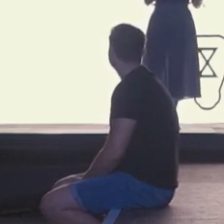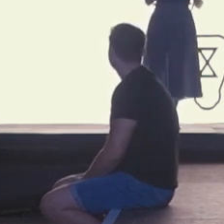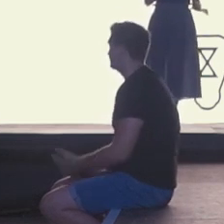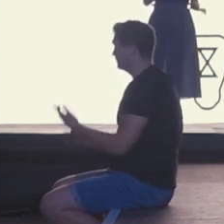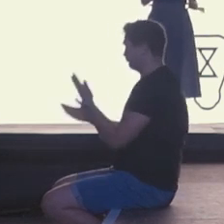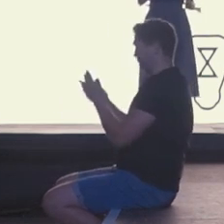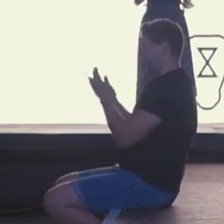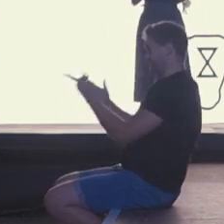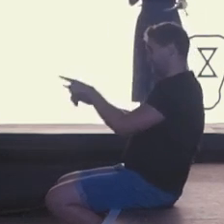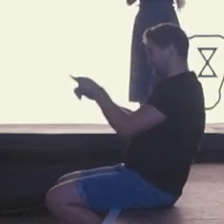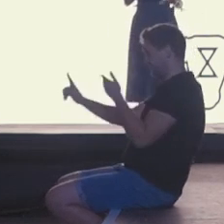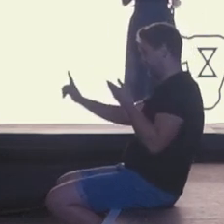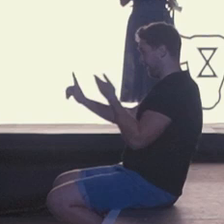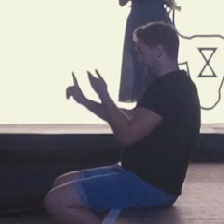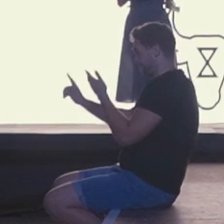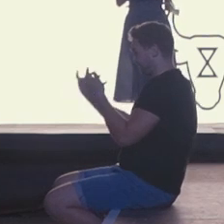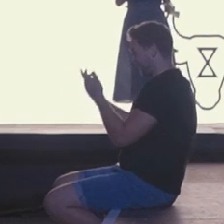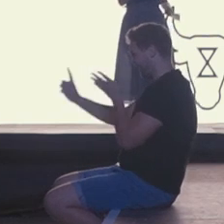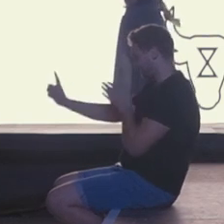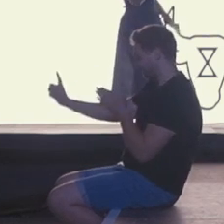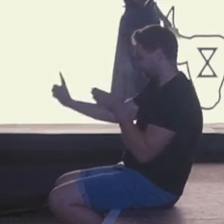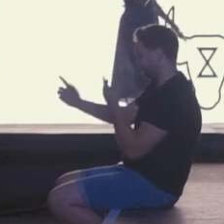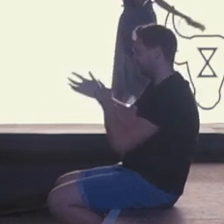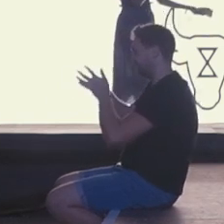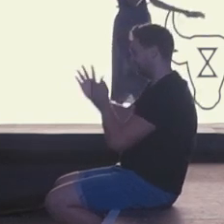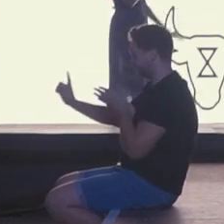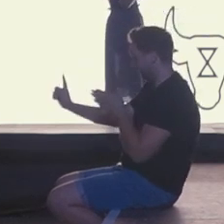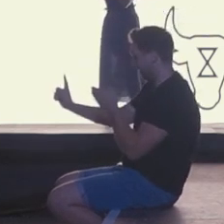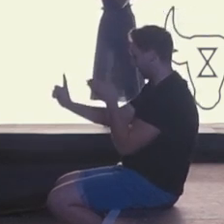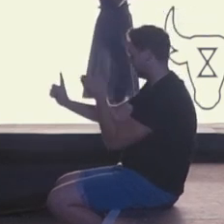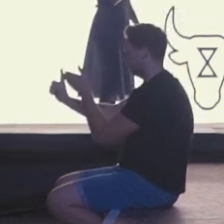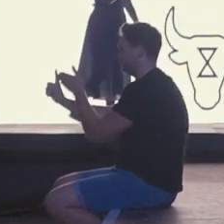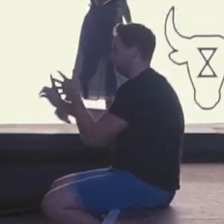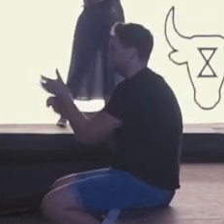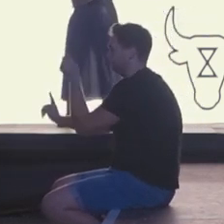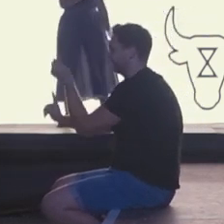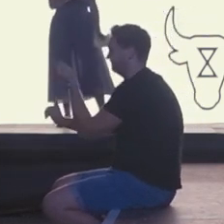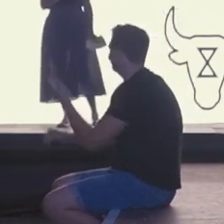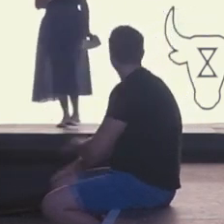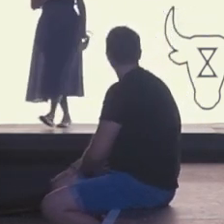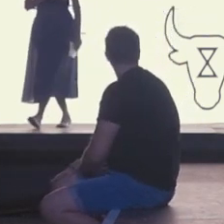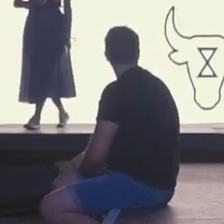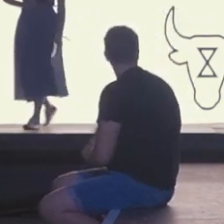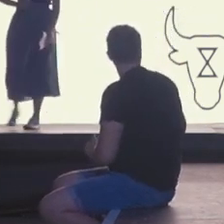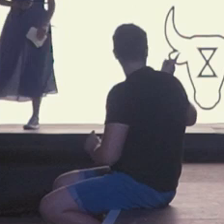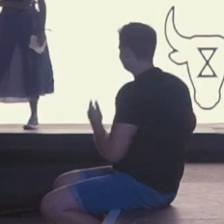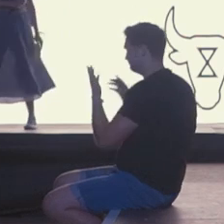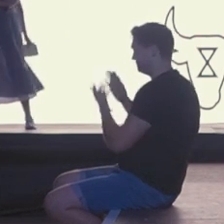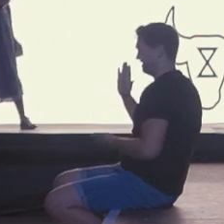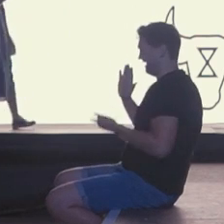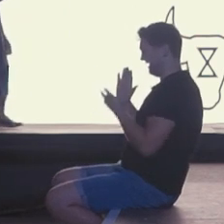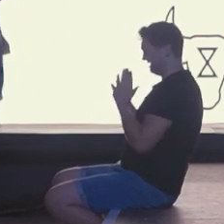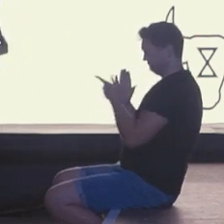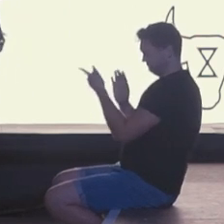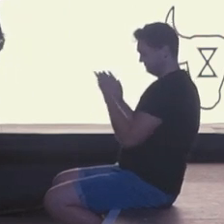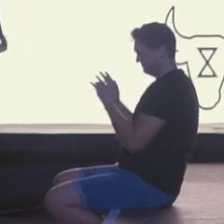the way that we go about it has to be strategic. And I think, James, you had something else to add. Yeah, and it was on the previous